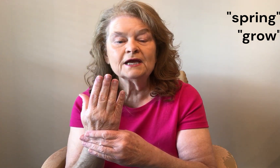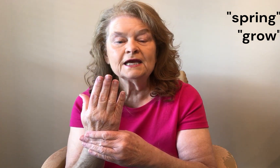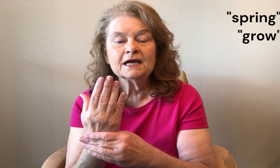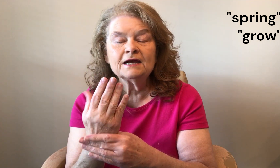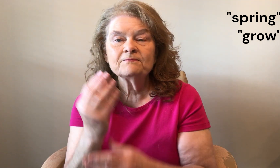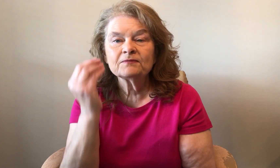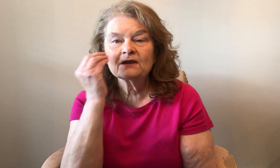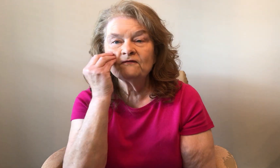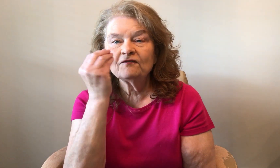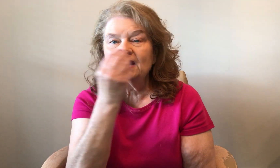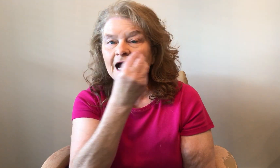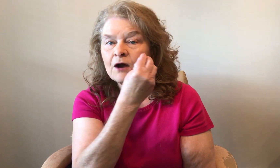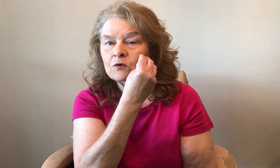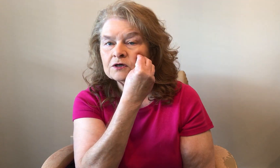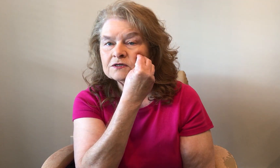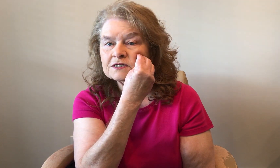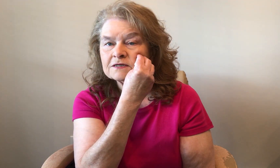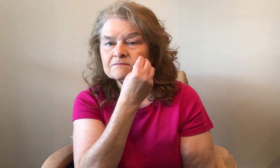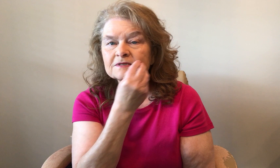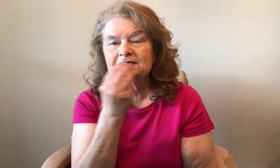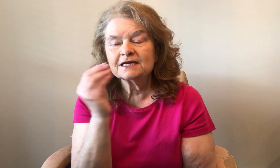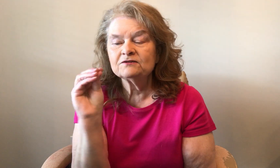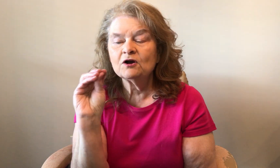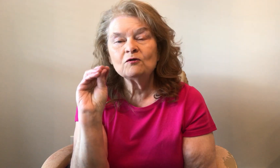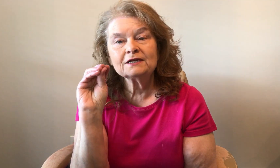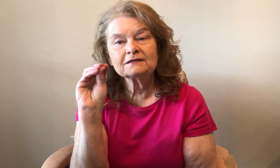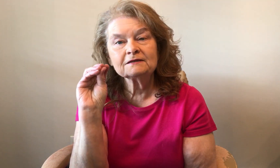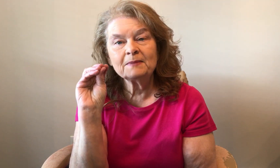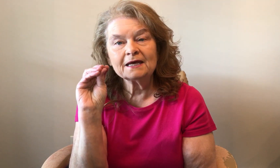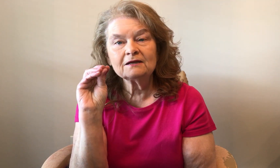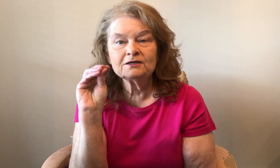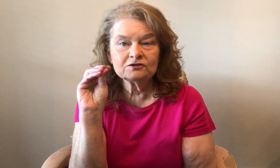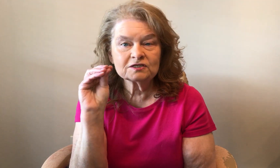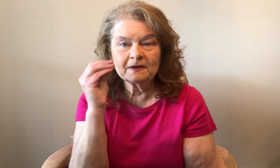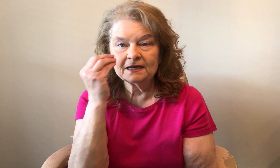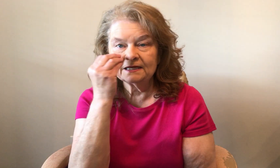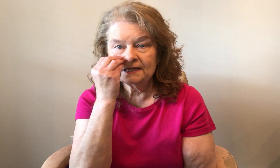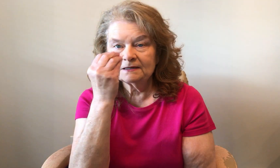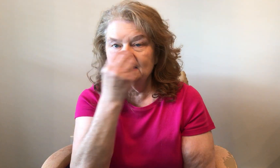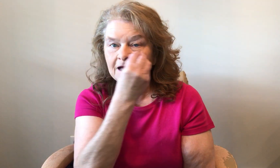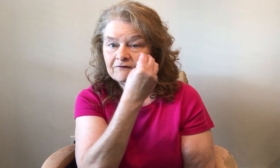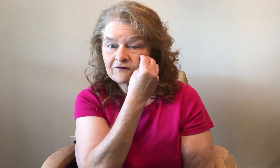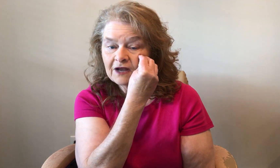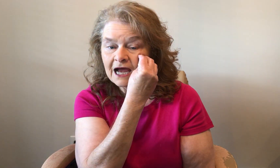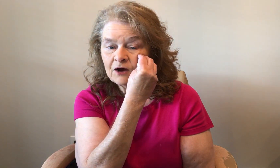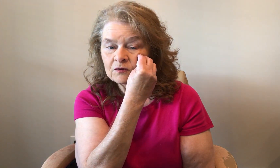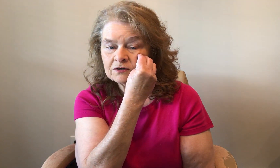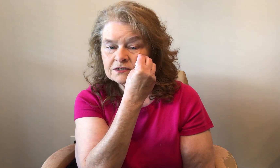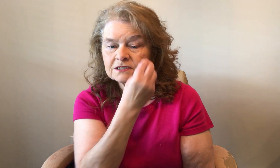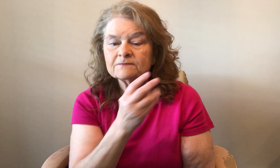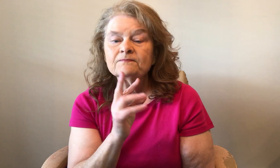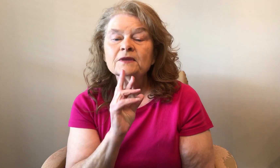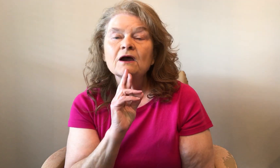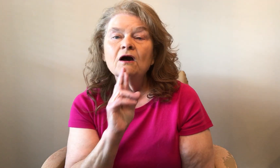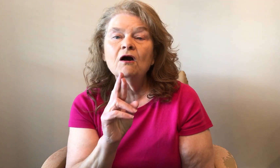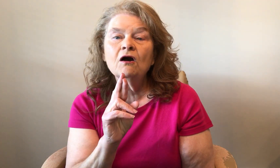Spring flowers, it's like you're holding the petal and you're smelling it. Flowers